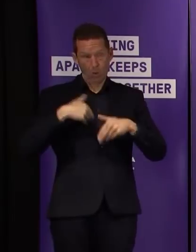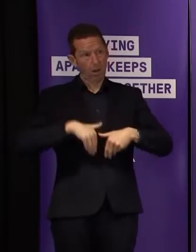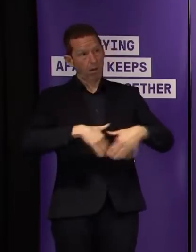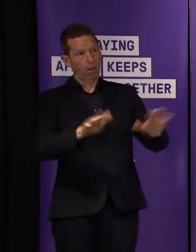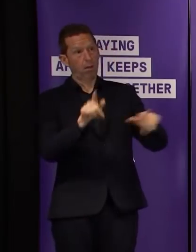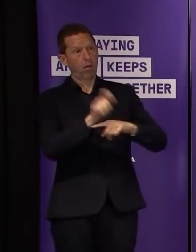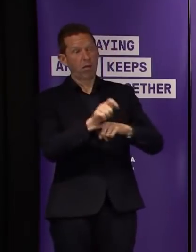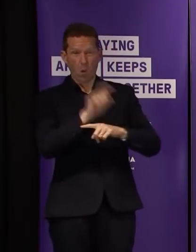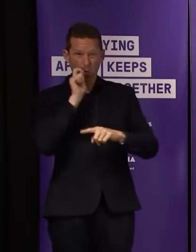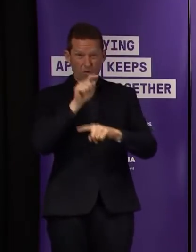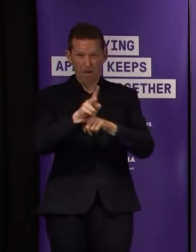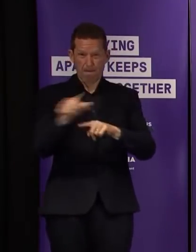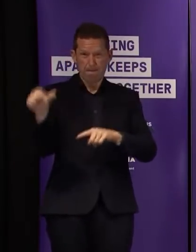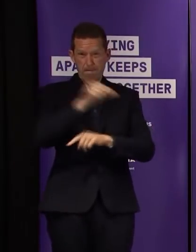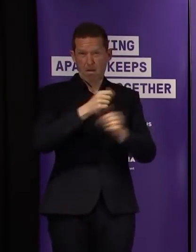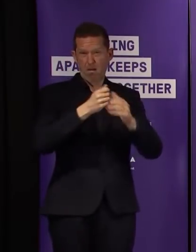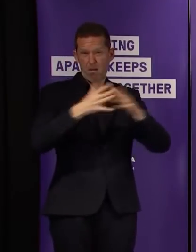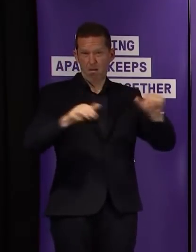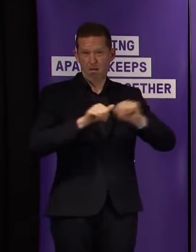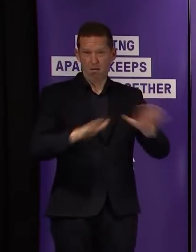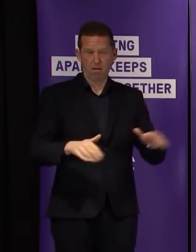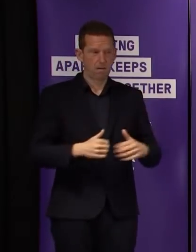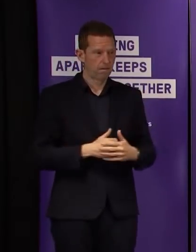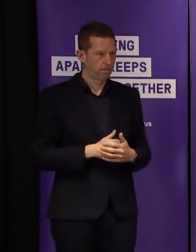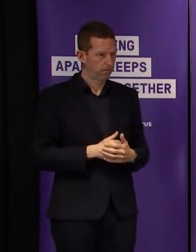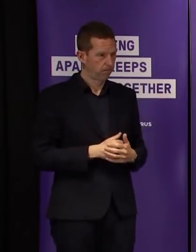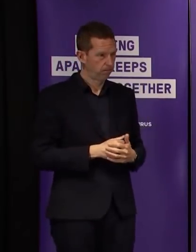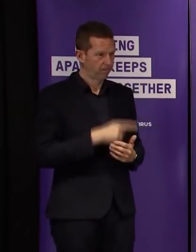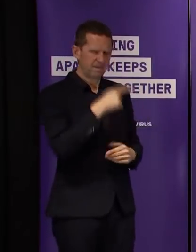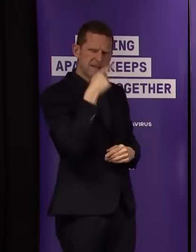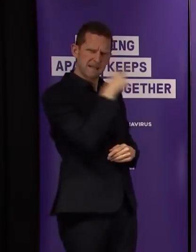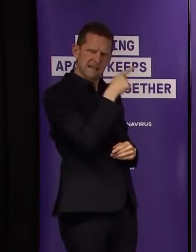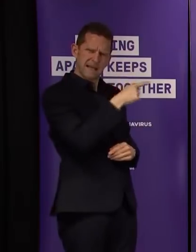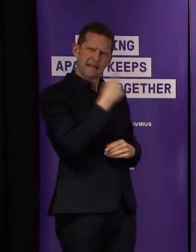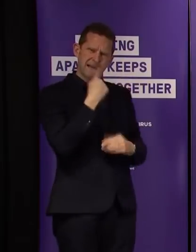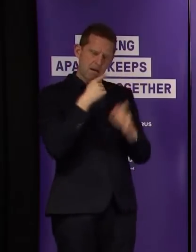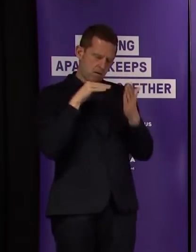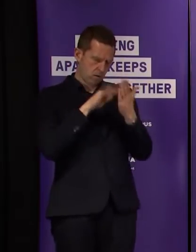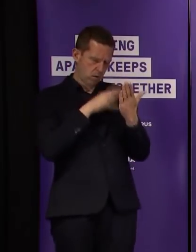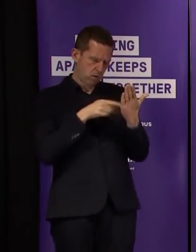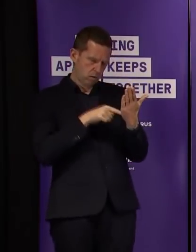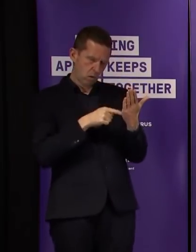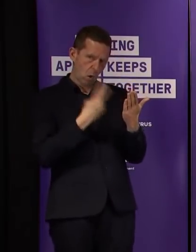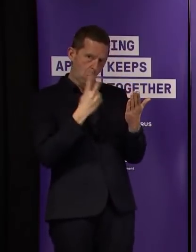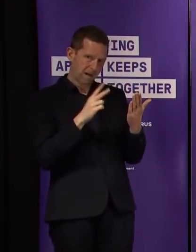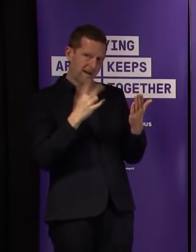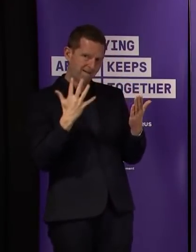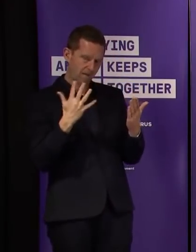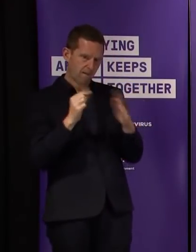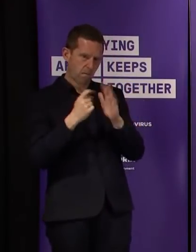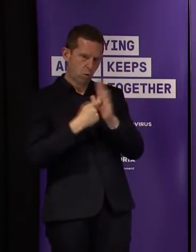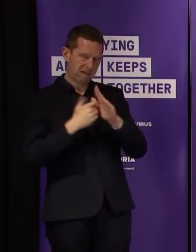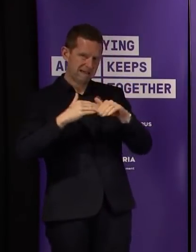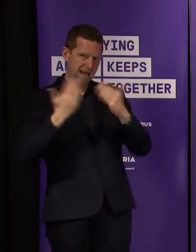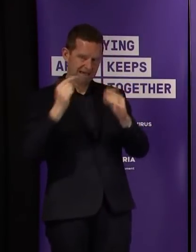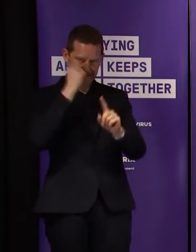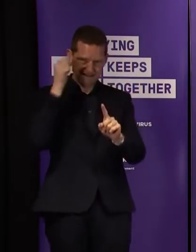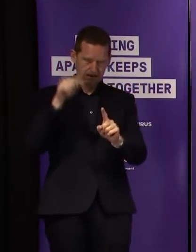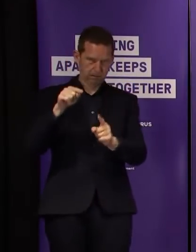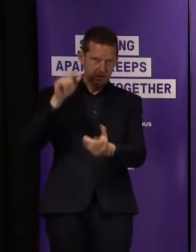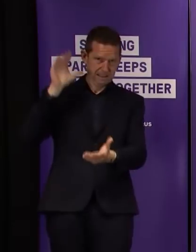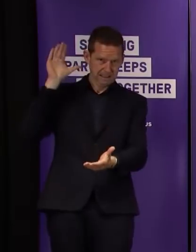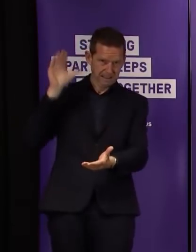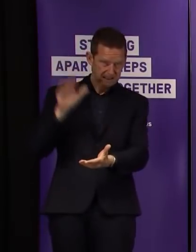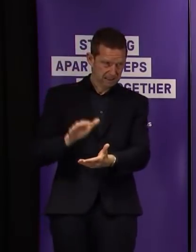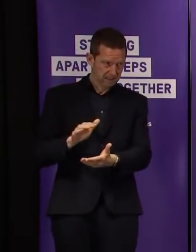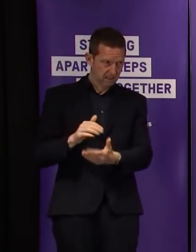time. Through the 25 case number threshold, because Mr. Blakely also said this morning that was a